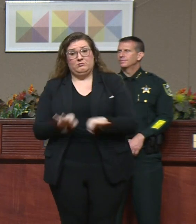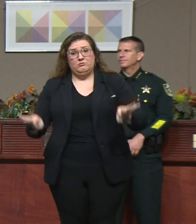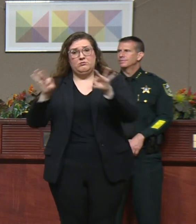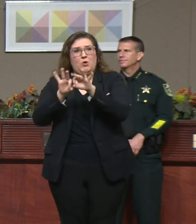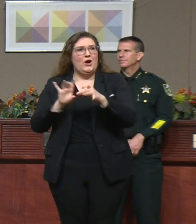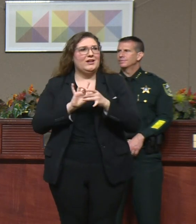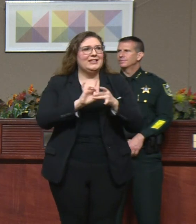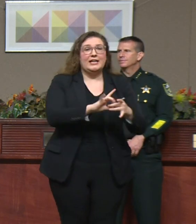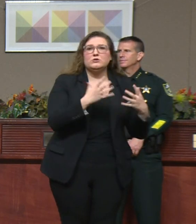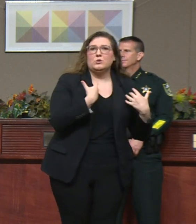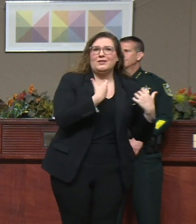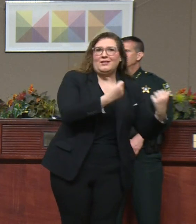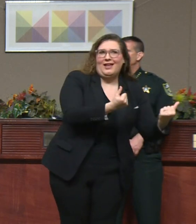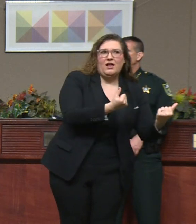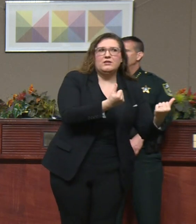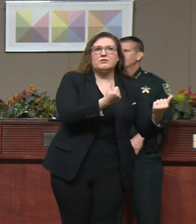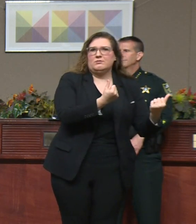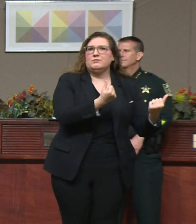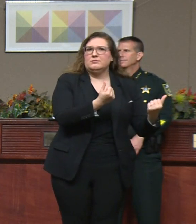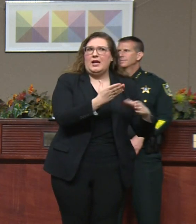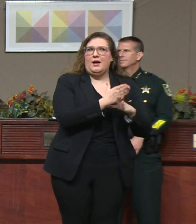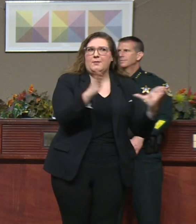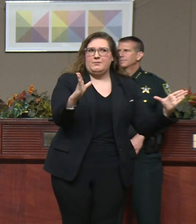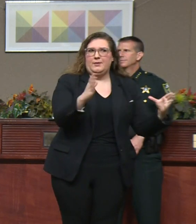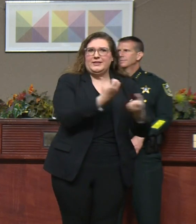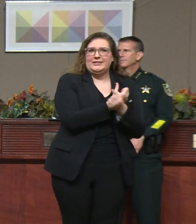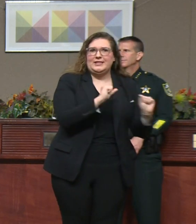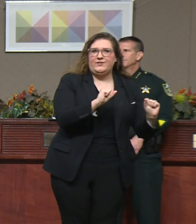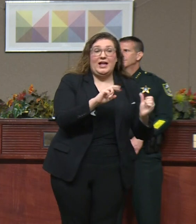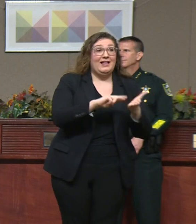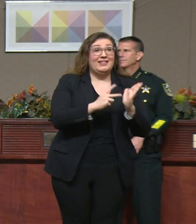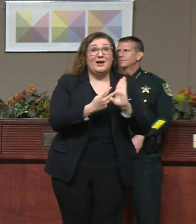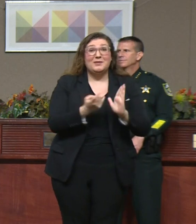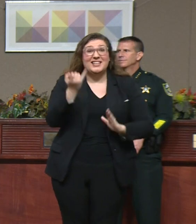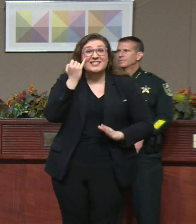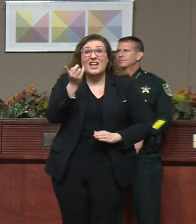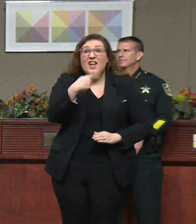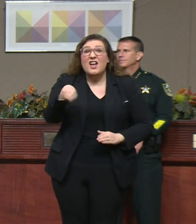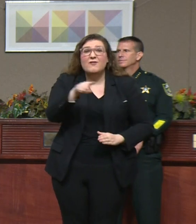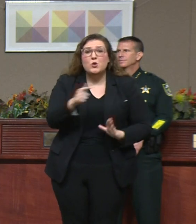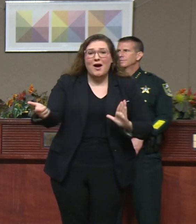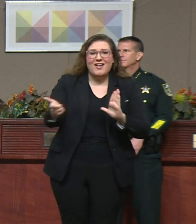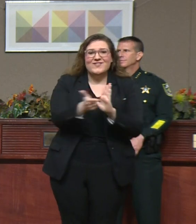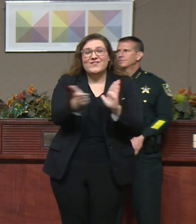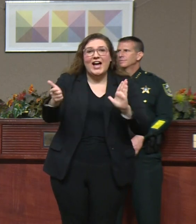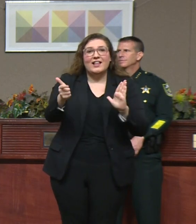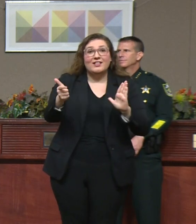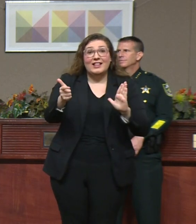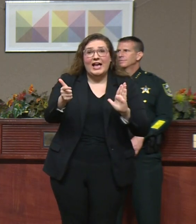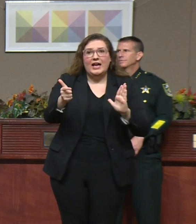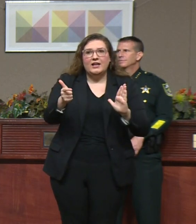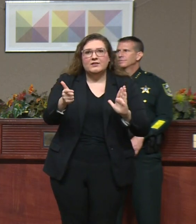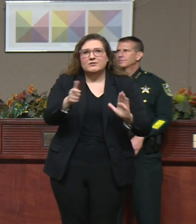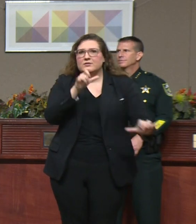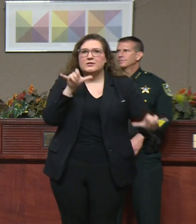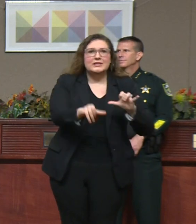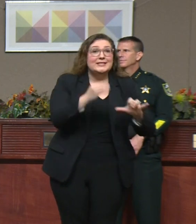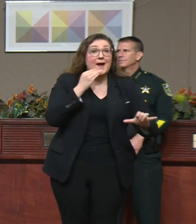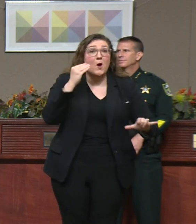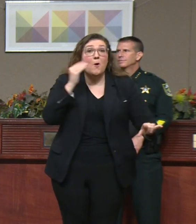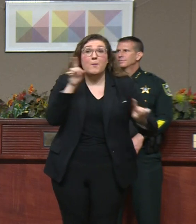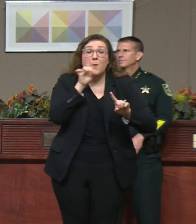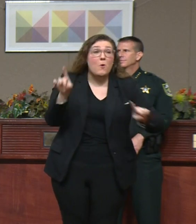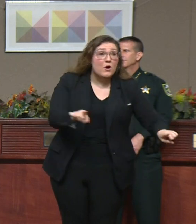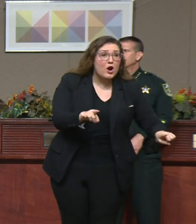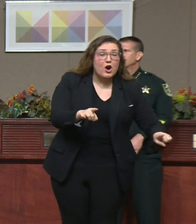emergency. That includes violation of quarantine or isolation orders, violation of orders to limit travel,